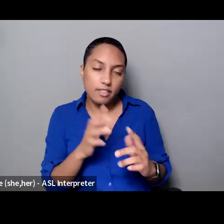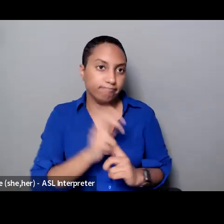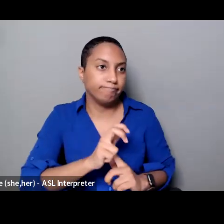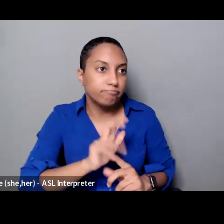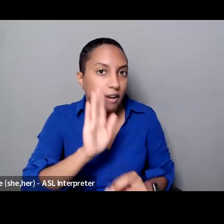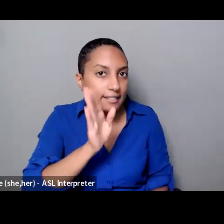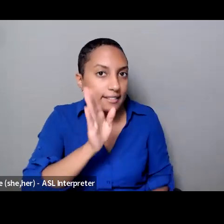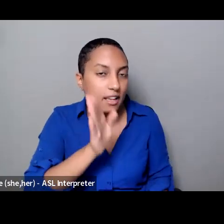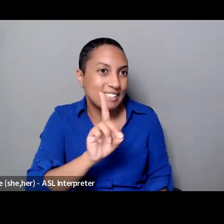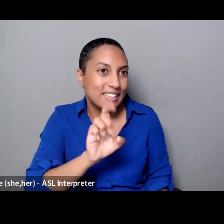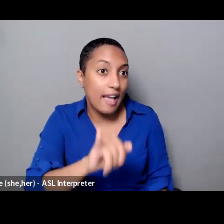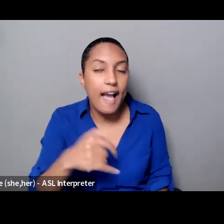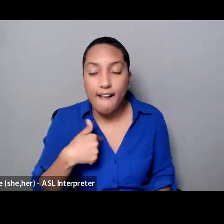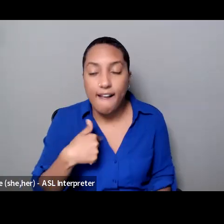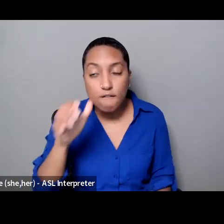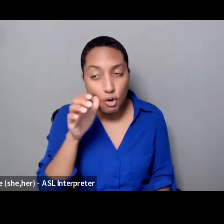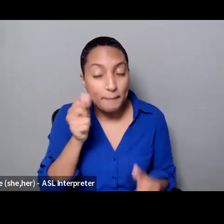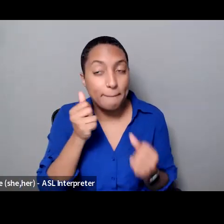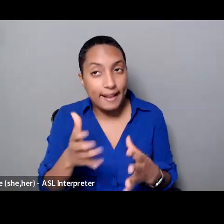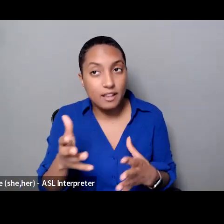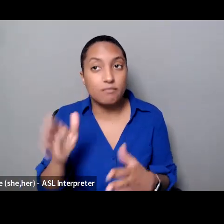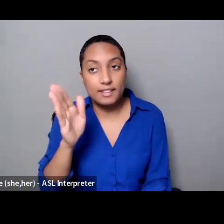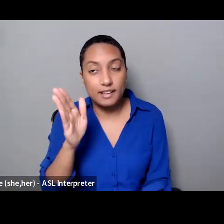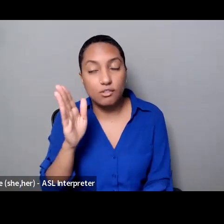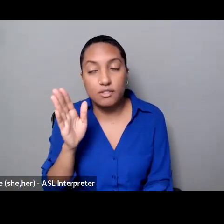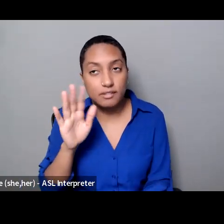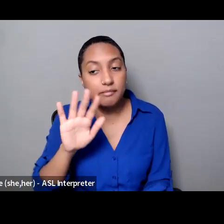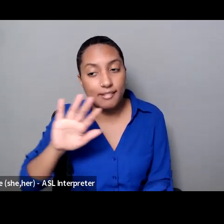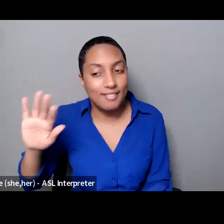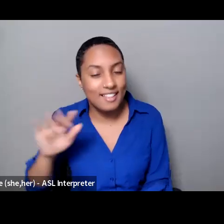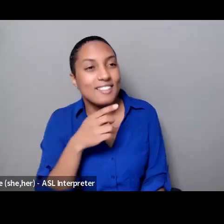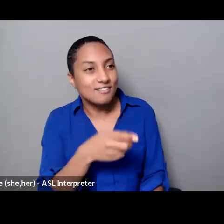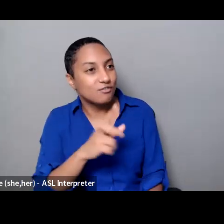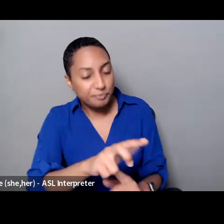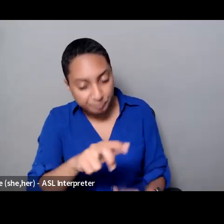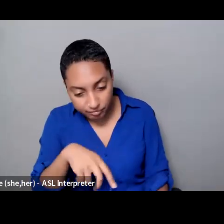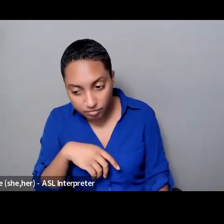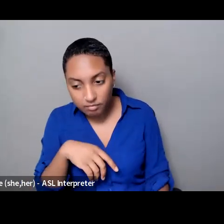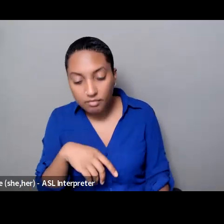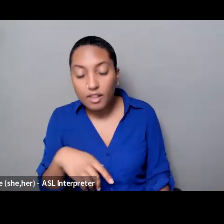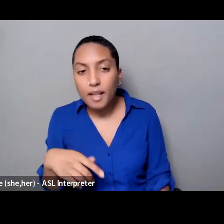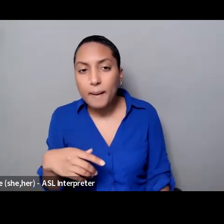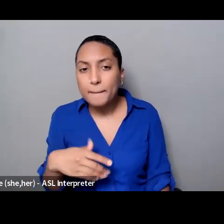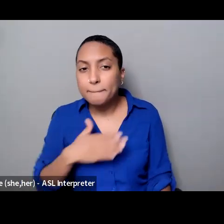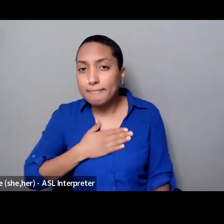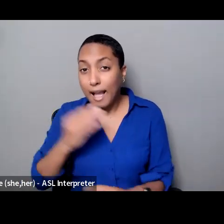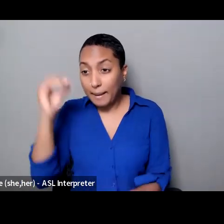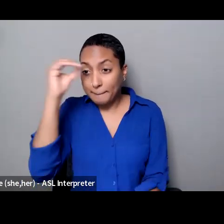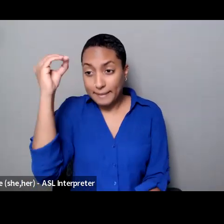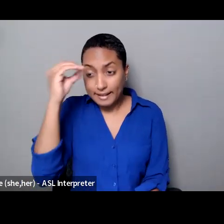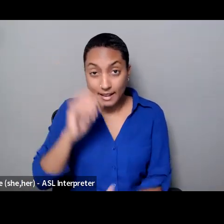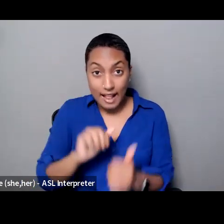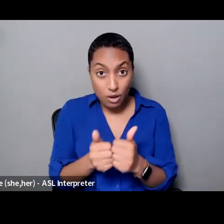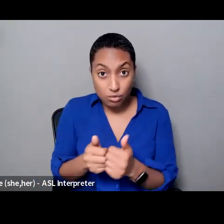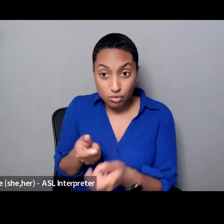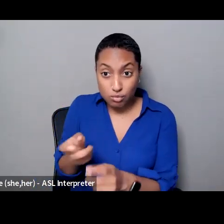would say the best way to recruit young people into your center and